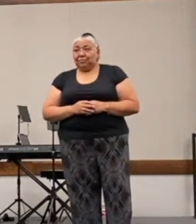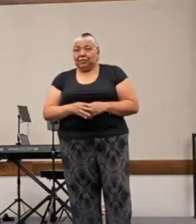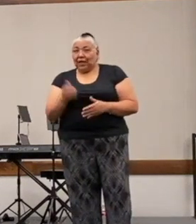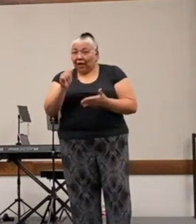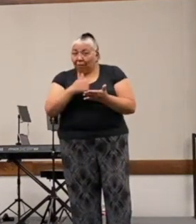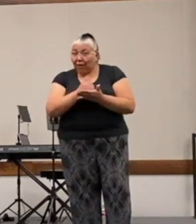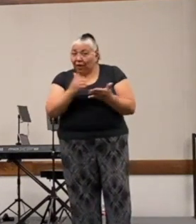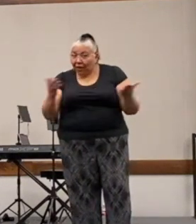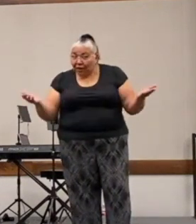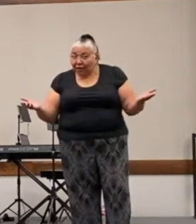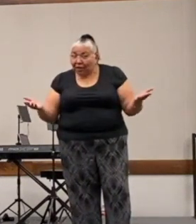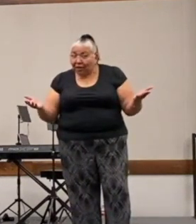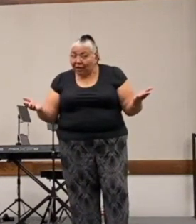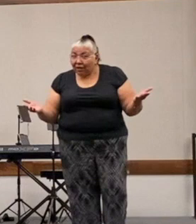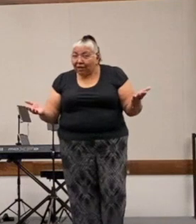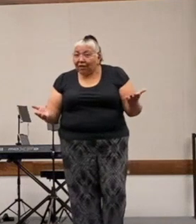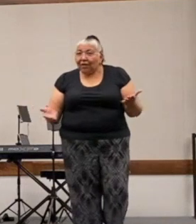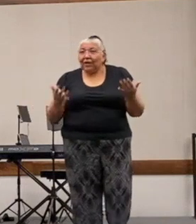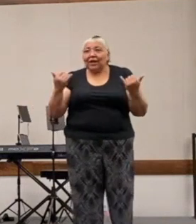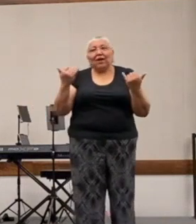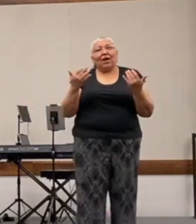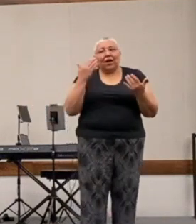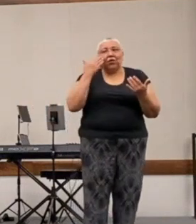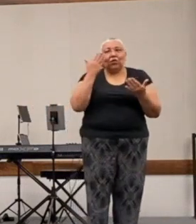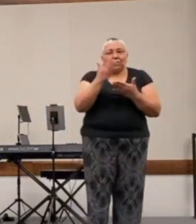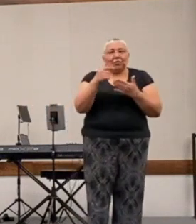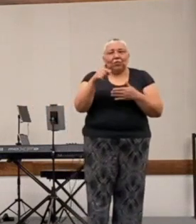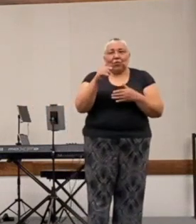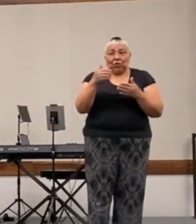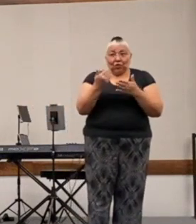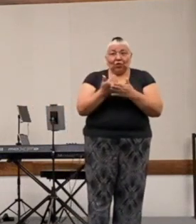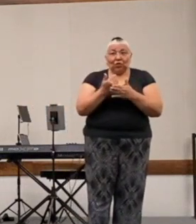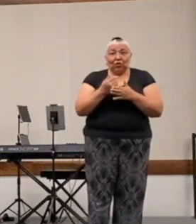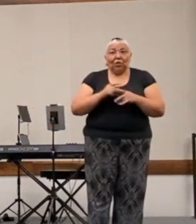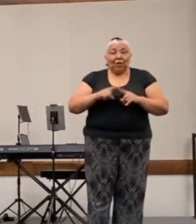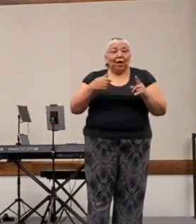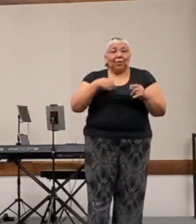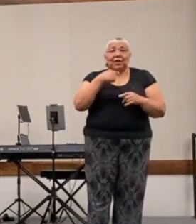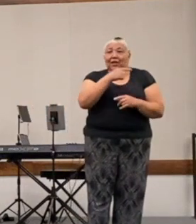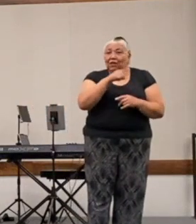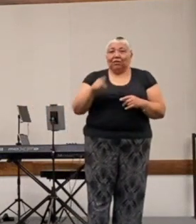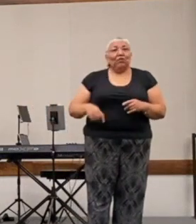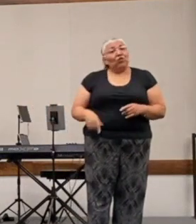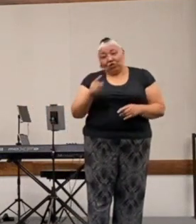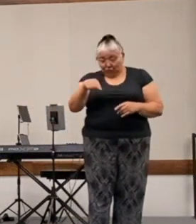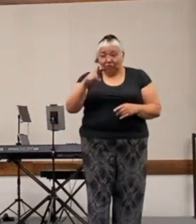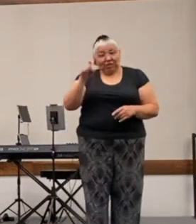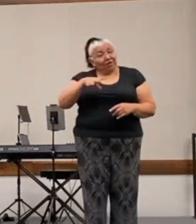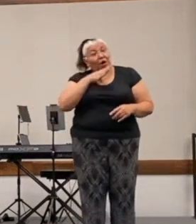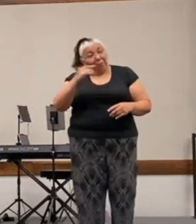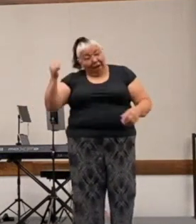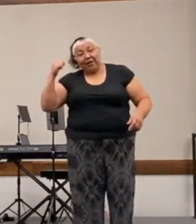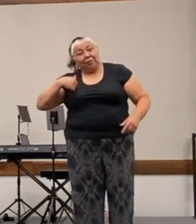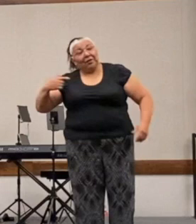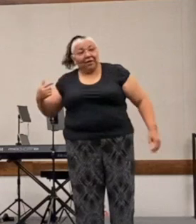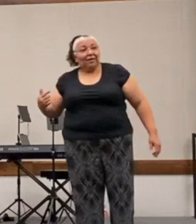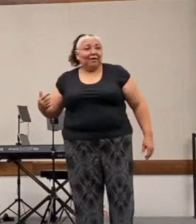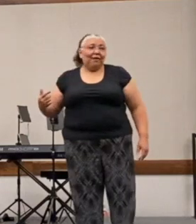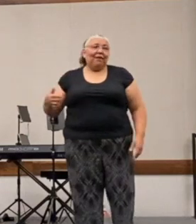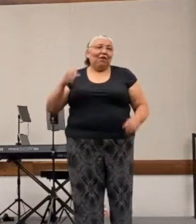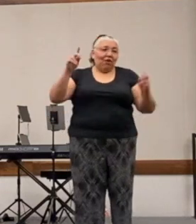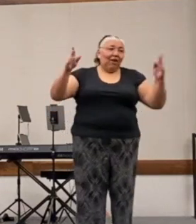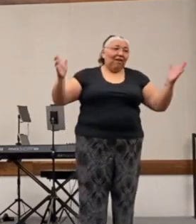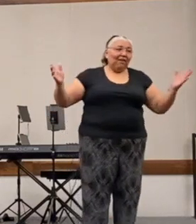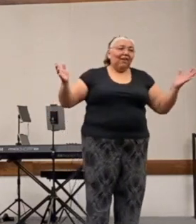Amen? Amen. Amen. Amen. Amen. Amen. Some of you are new. I'm going to tell you something. Y'all better start talking back to me, okay? All